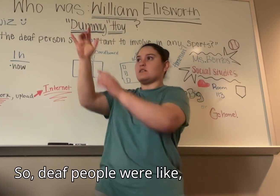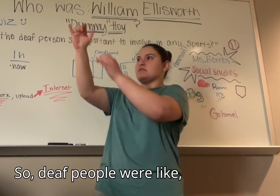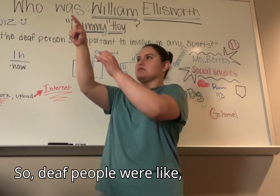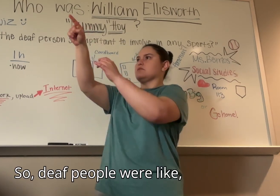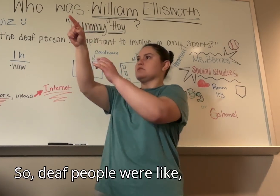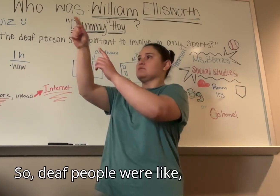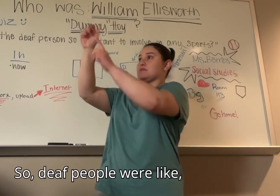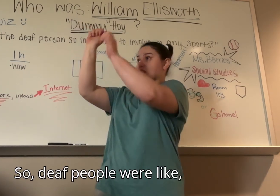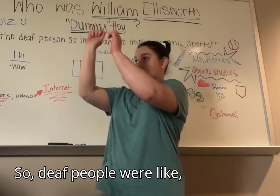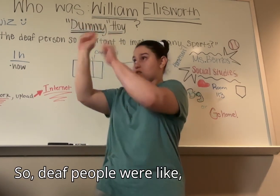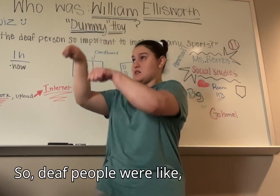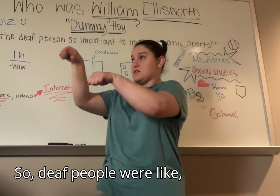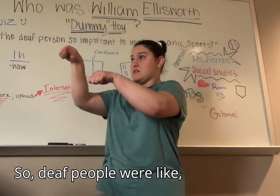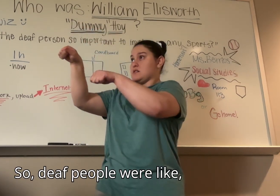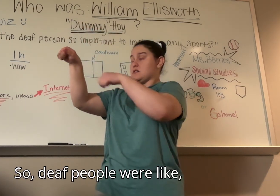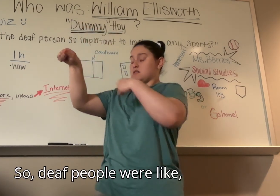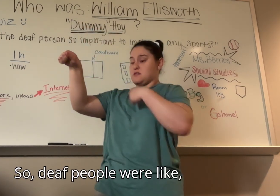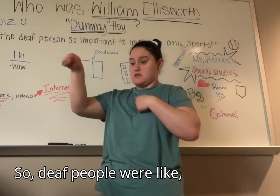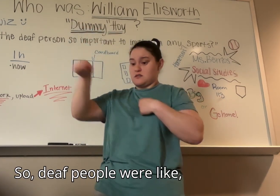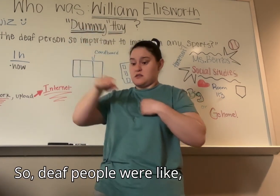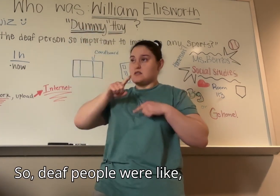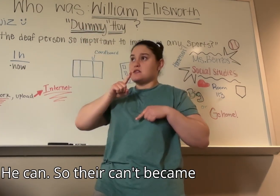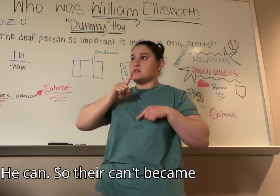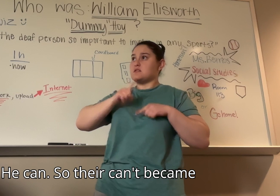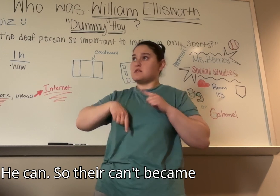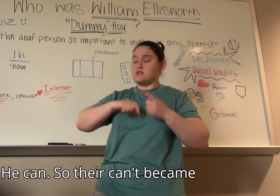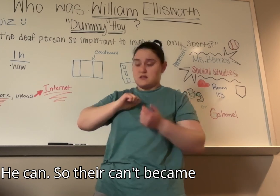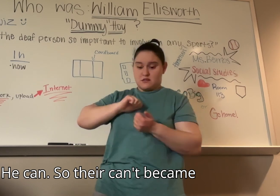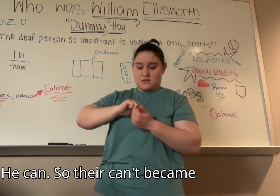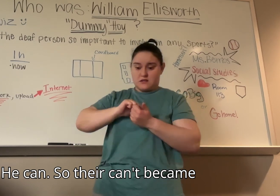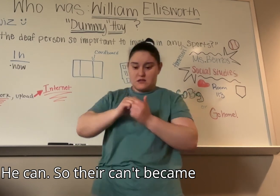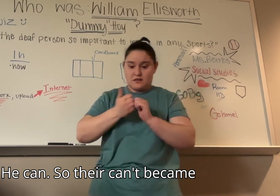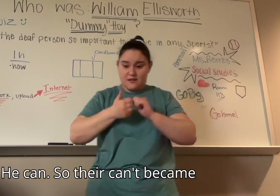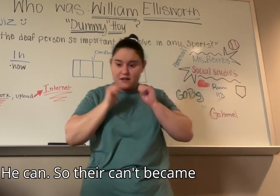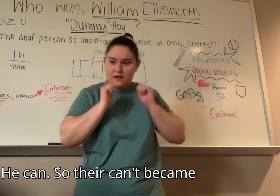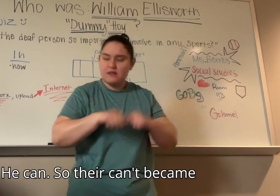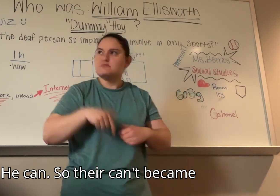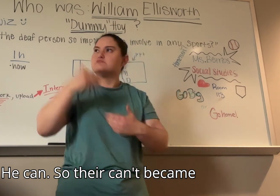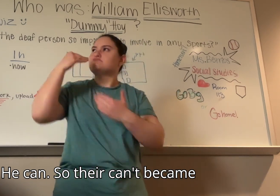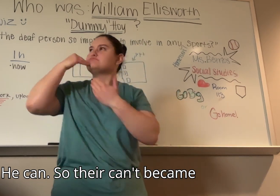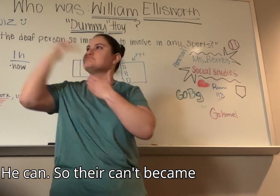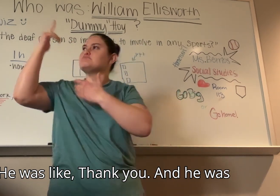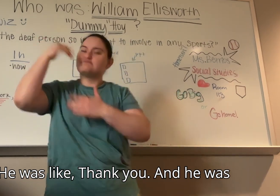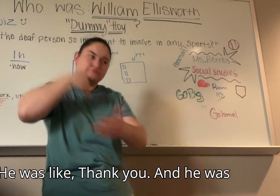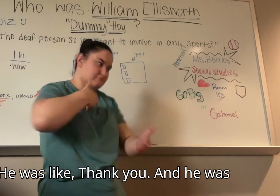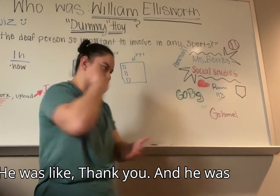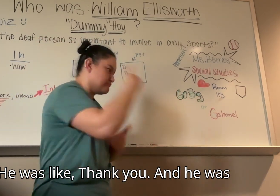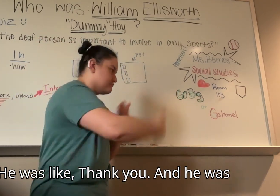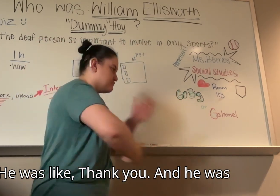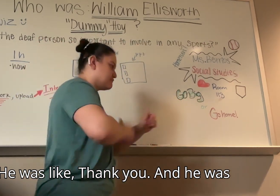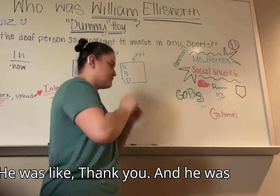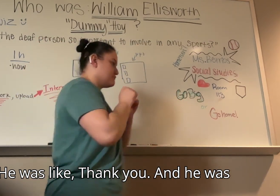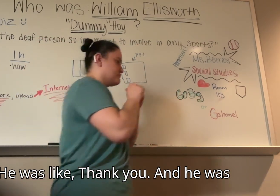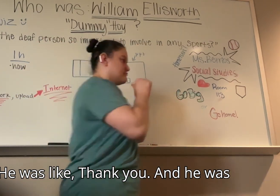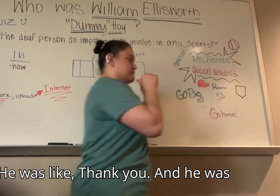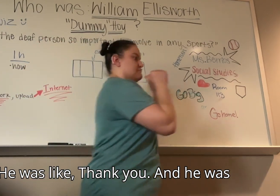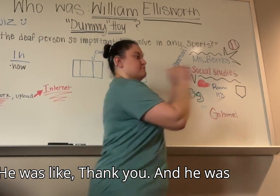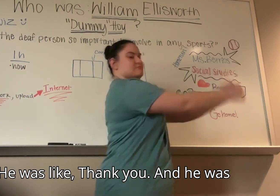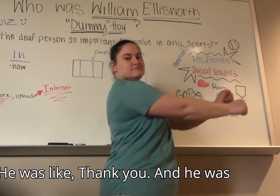So deaf people were like, he can. So their can't became can. He was like, thank you. And he was